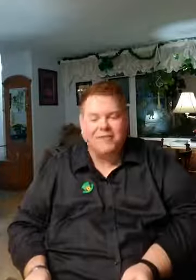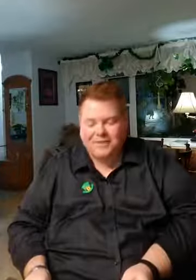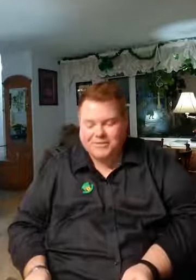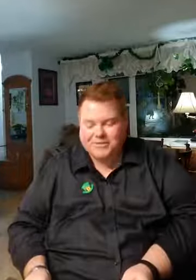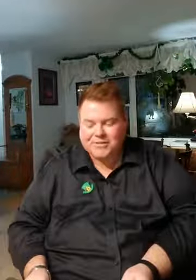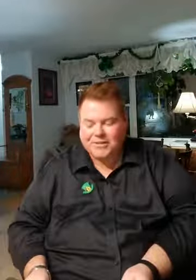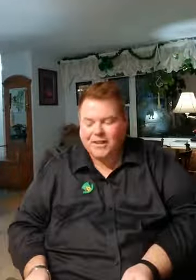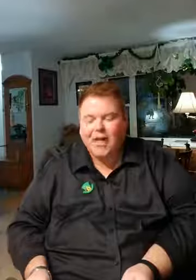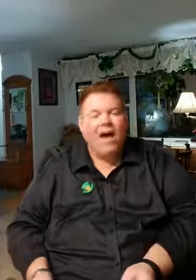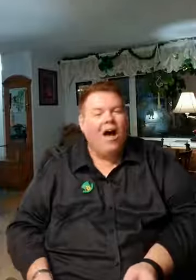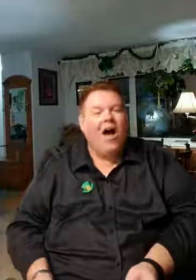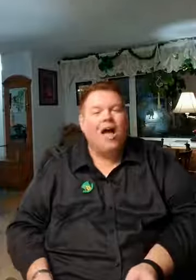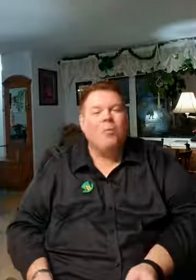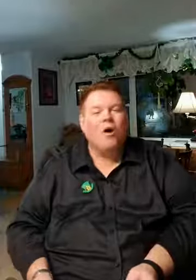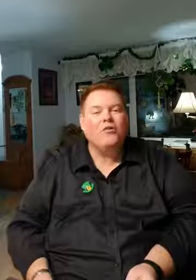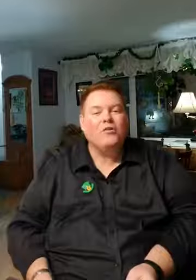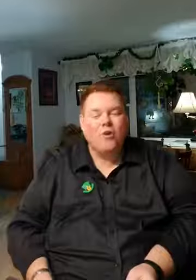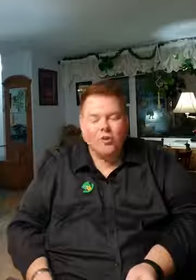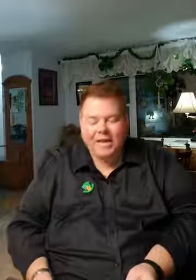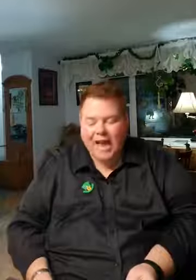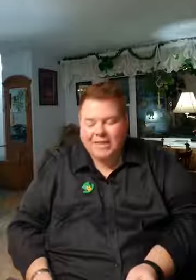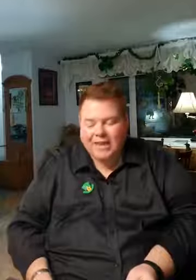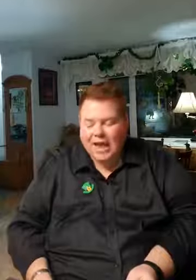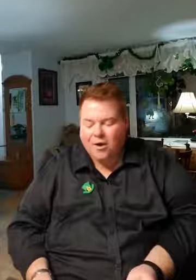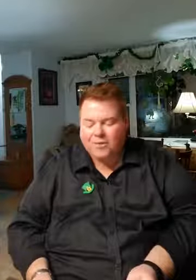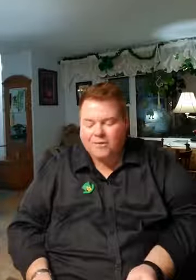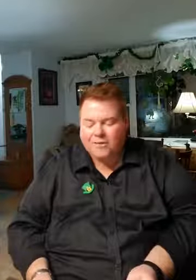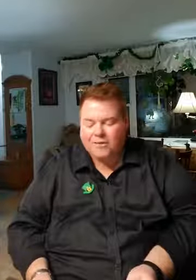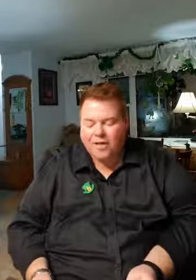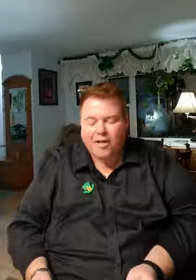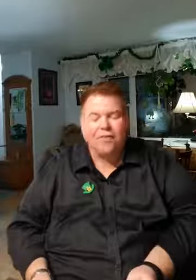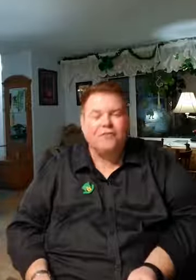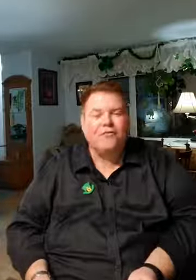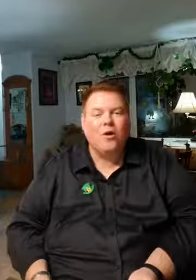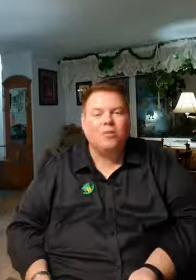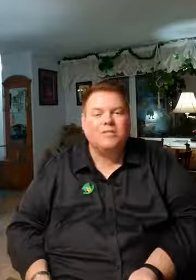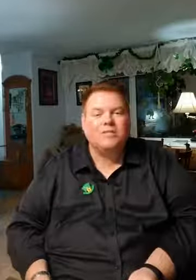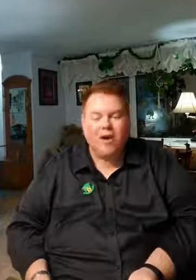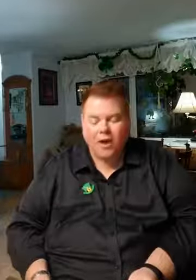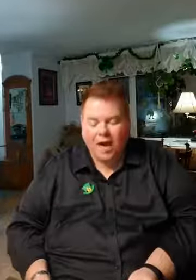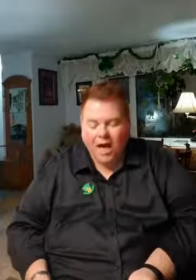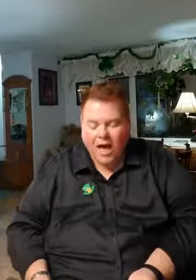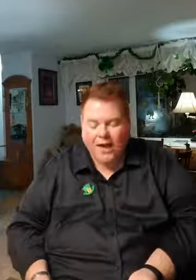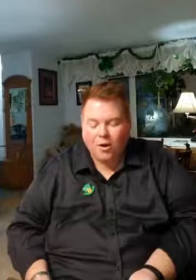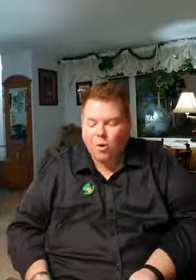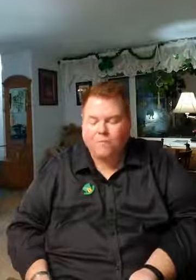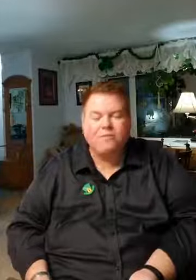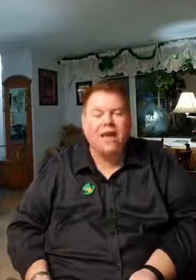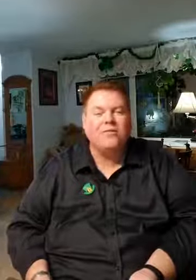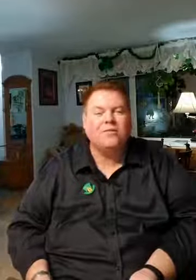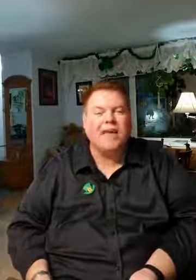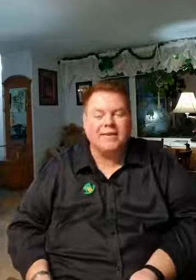Daffodils. I wandered lonely as a cloud that floats on high o'er vales and